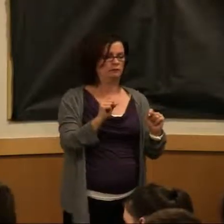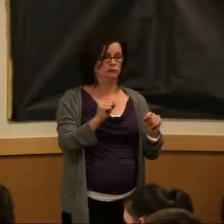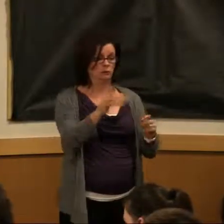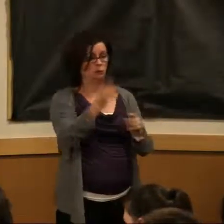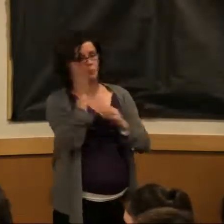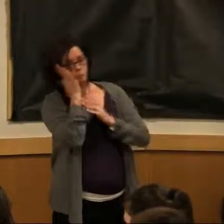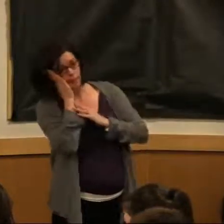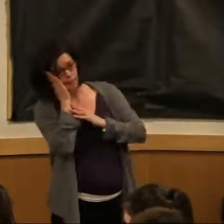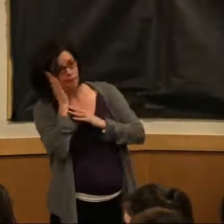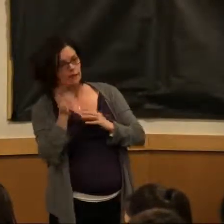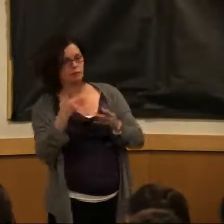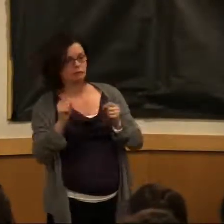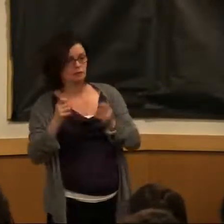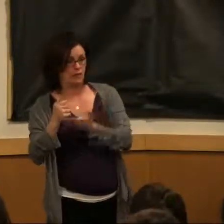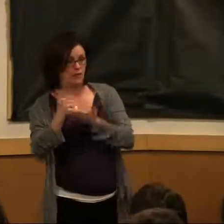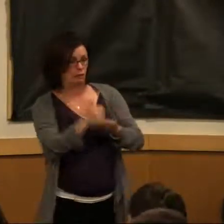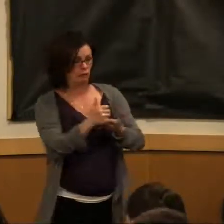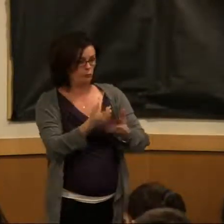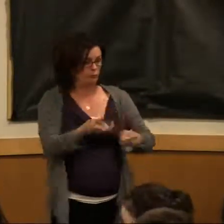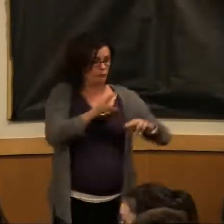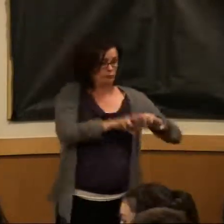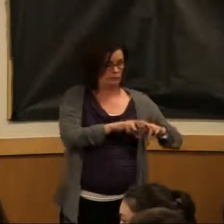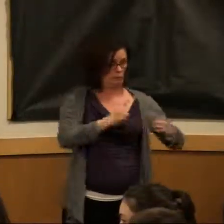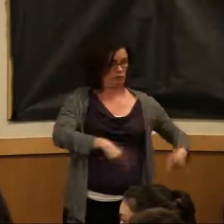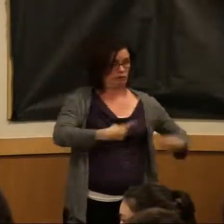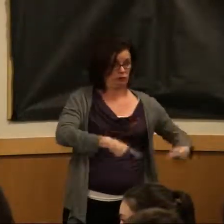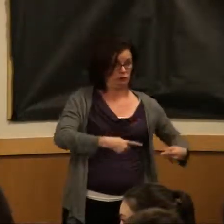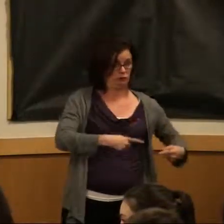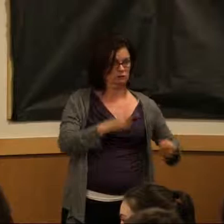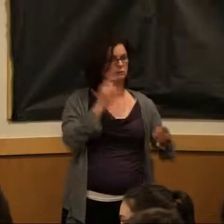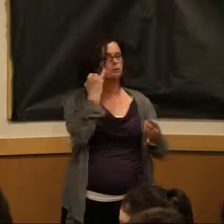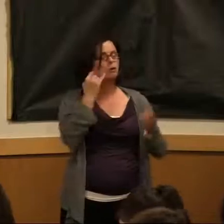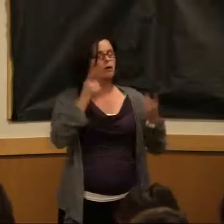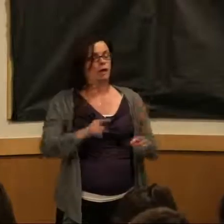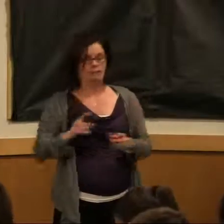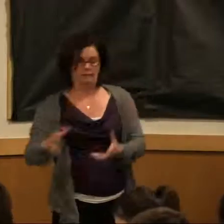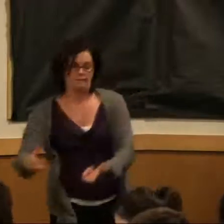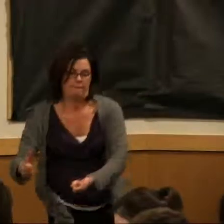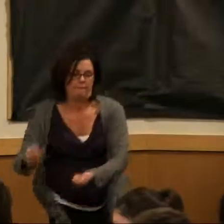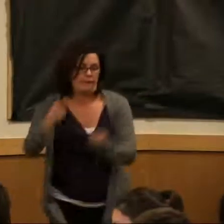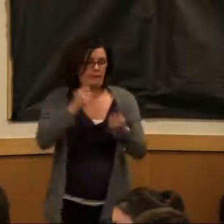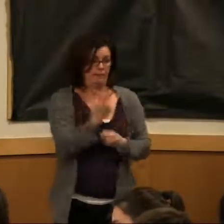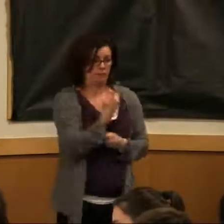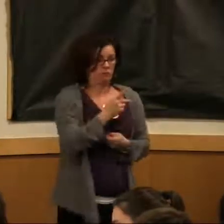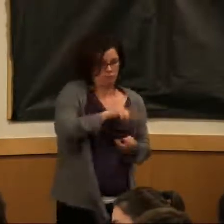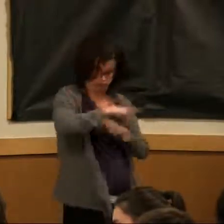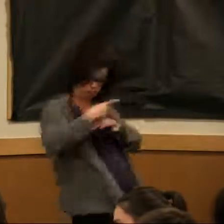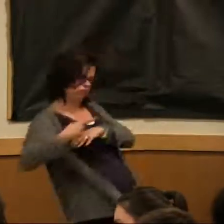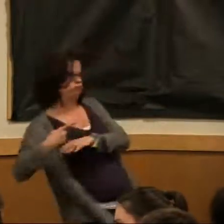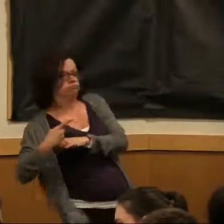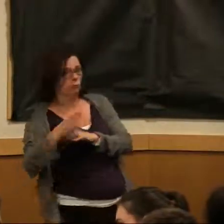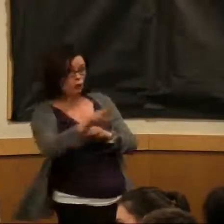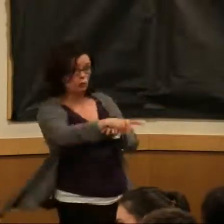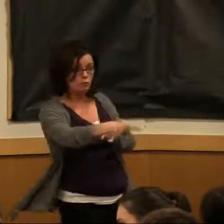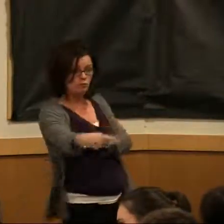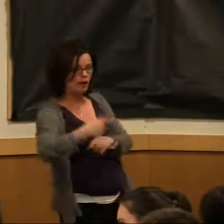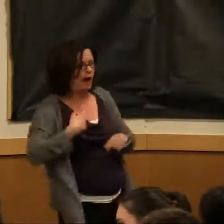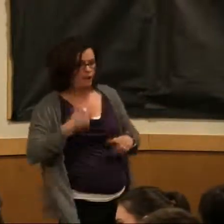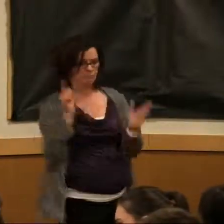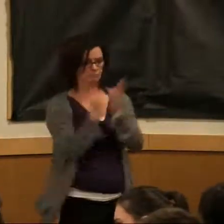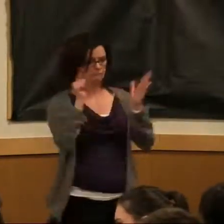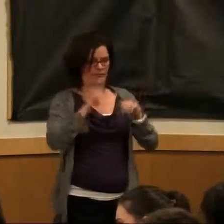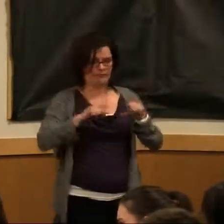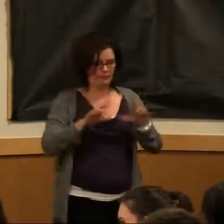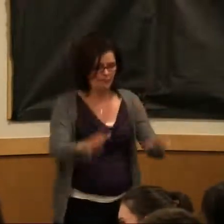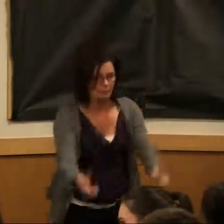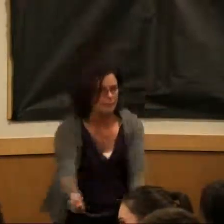from the bed to your wheelchair, and you fell or we both fell, I cannot pick you up. Our policy is